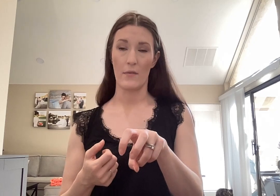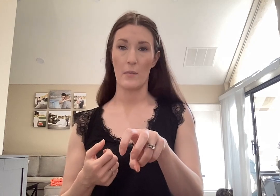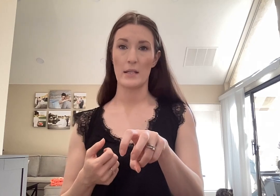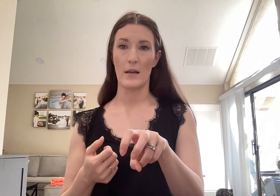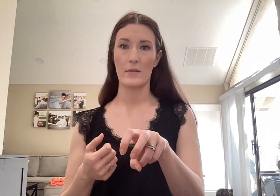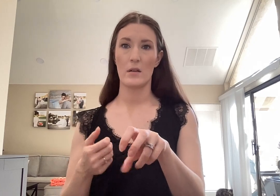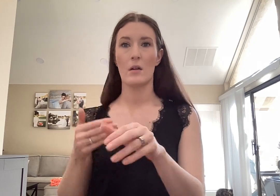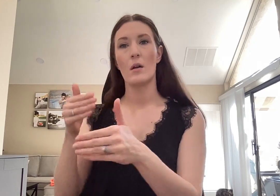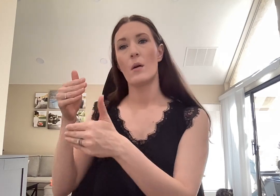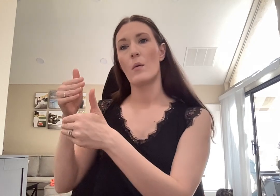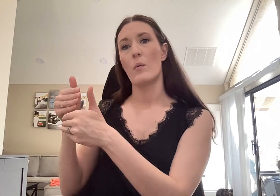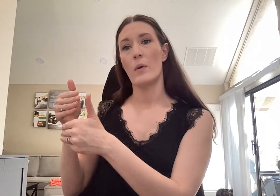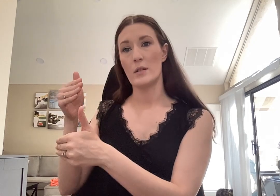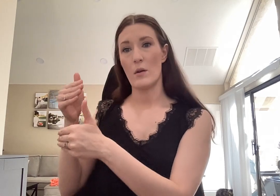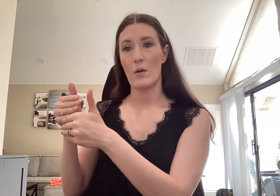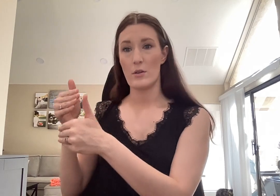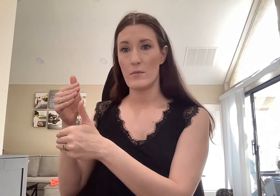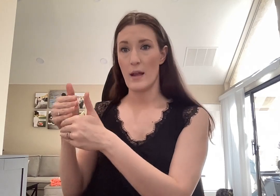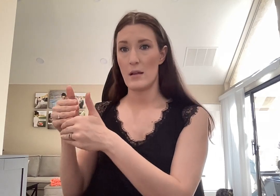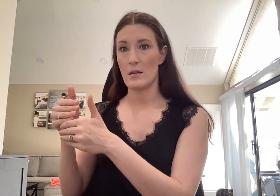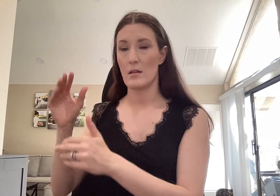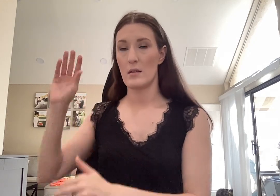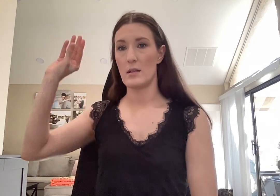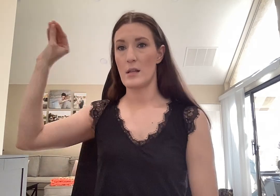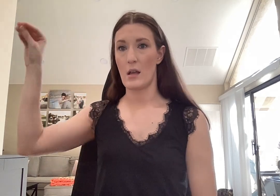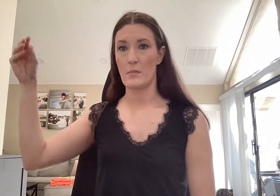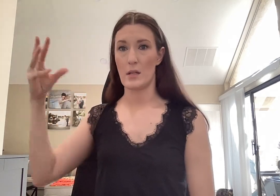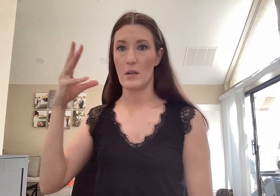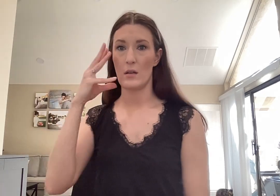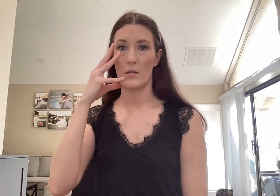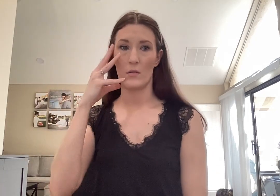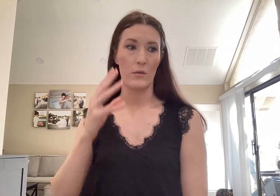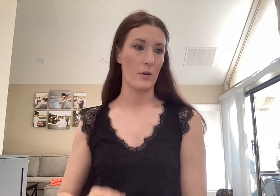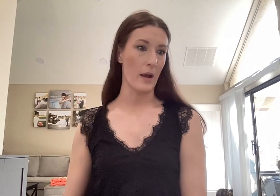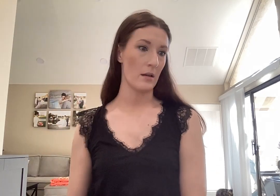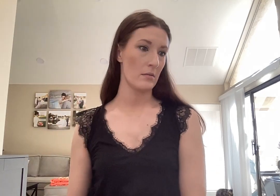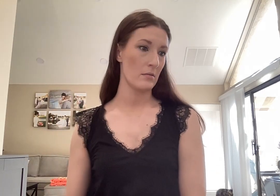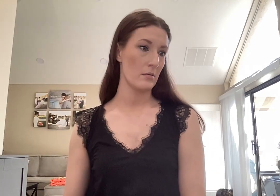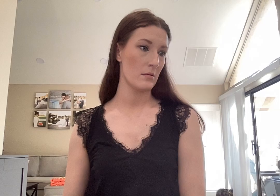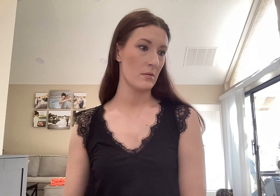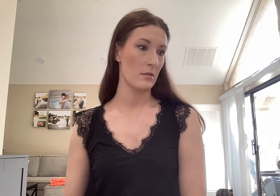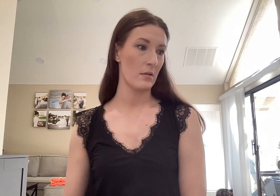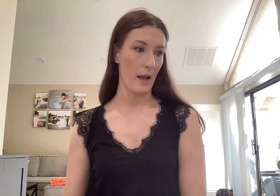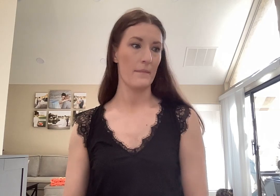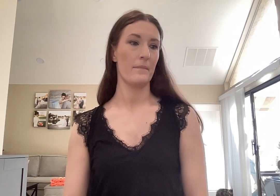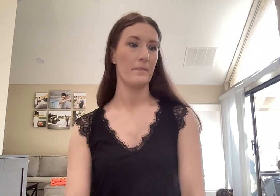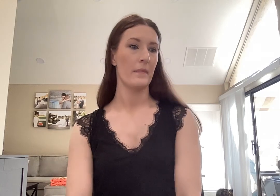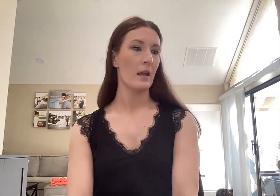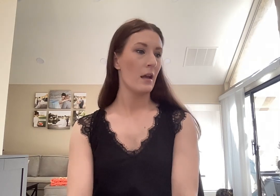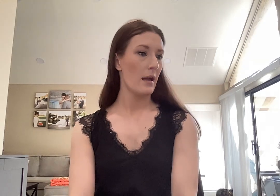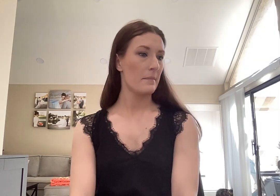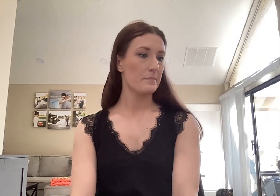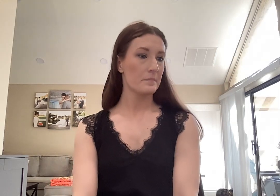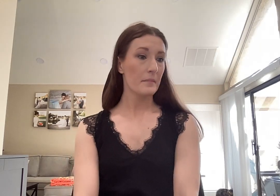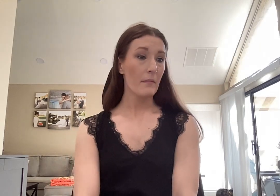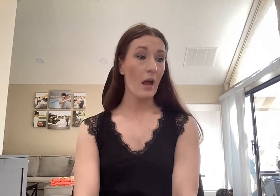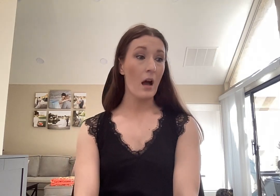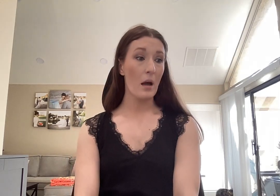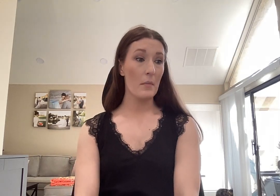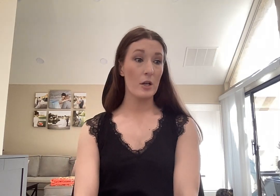everybody's left, window on your right, the sun comes in through your right. Yeah. Okay.